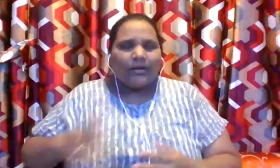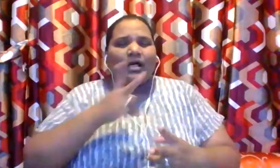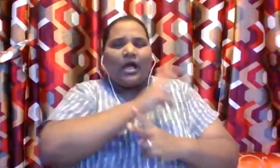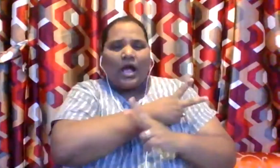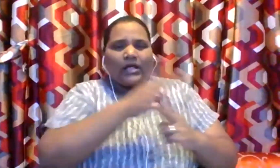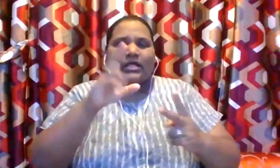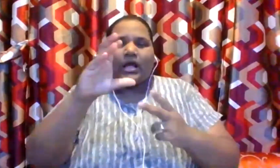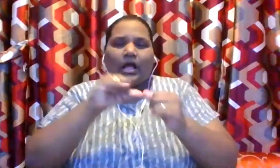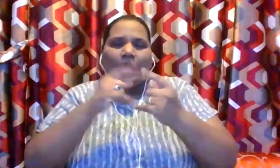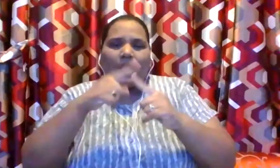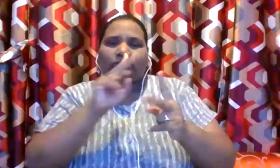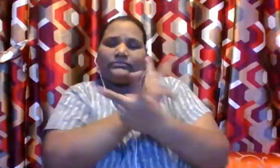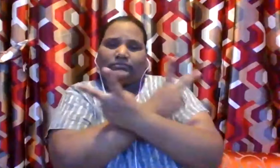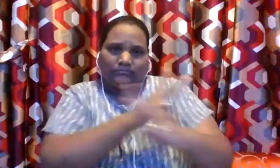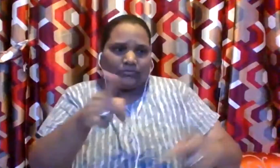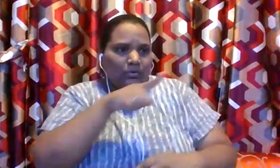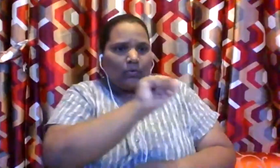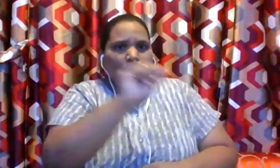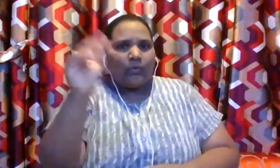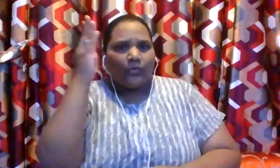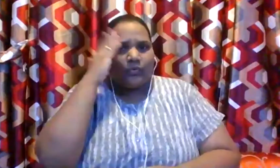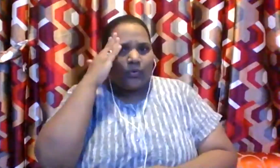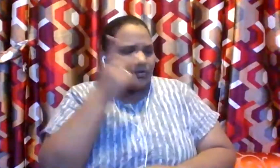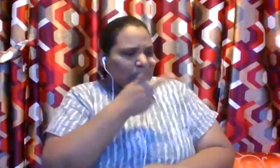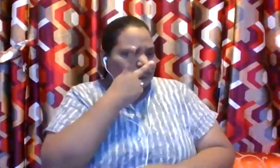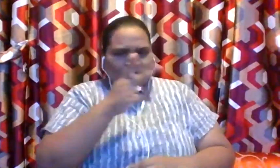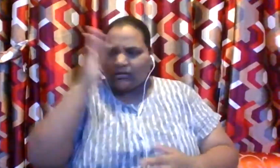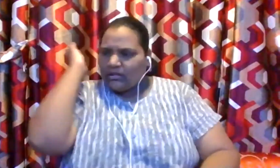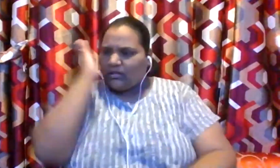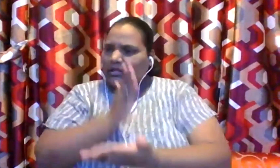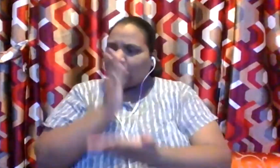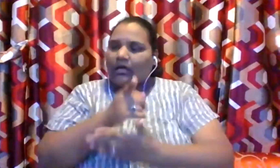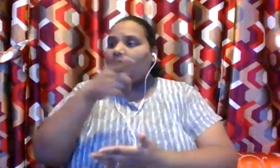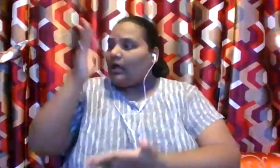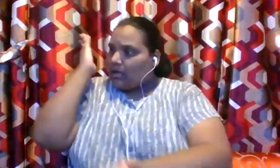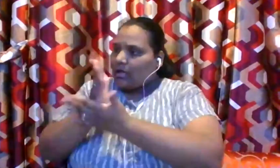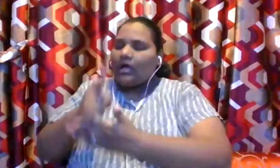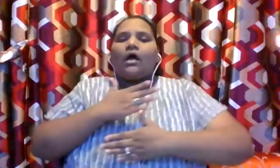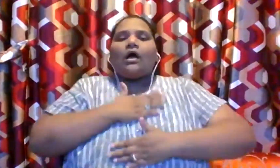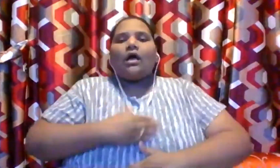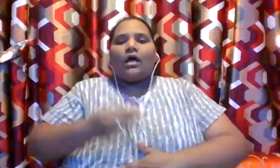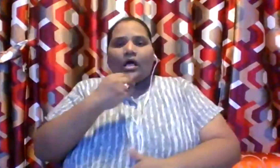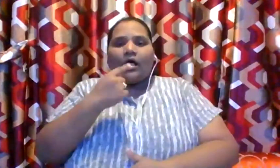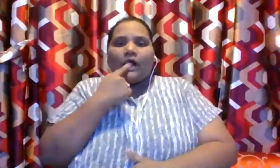knowledge just for killing animals and satisfying their tongue. Therefore, in order to